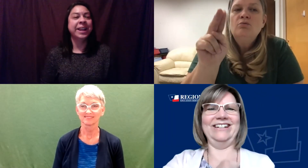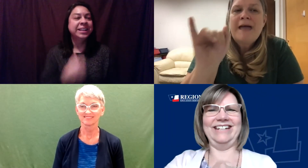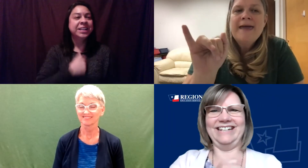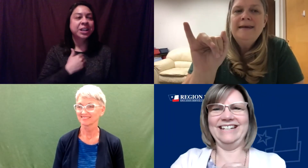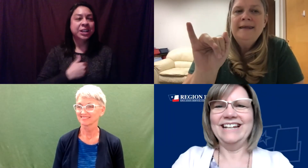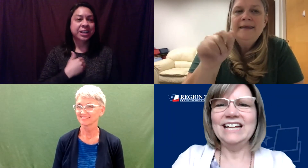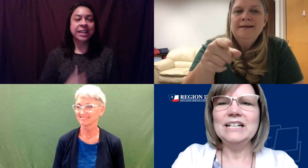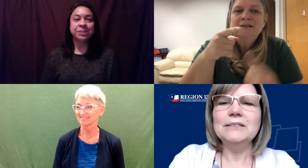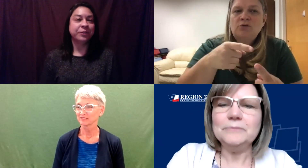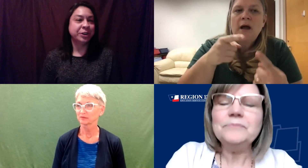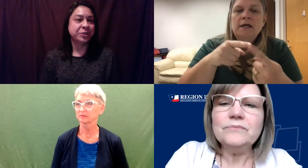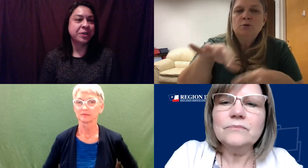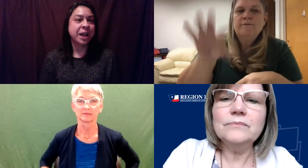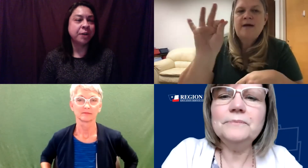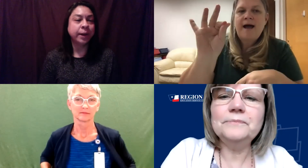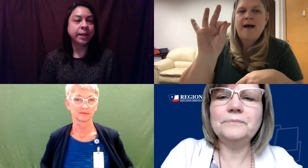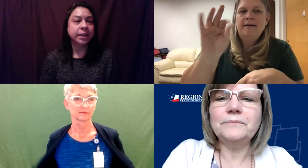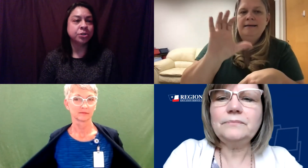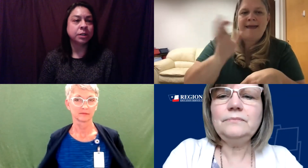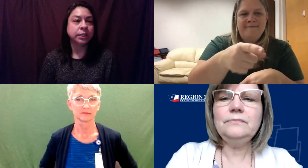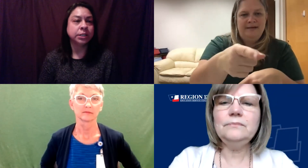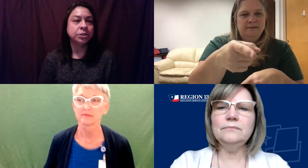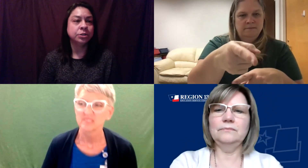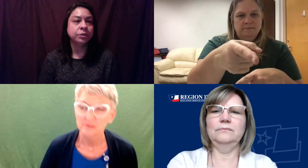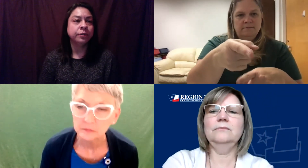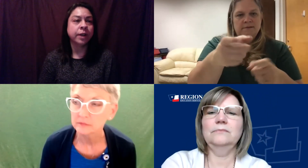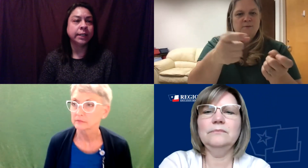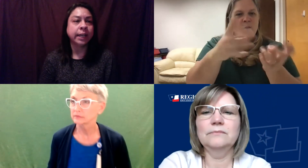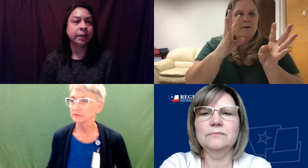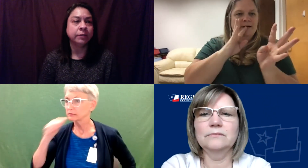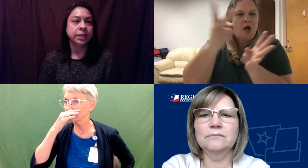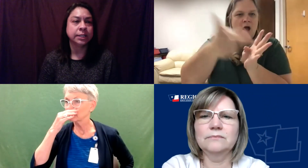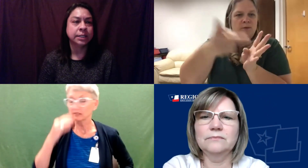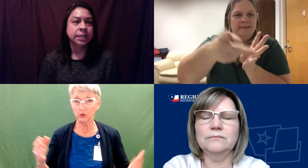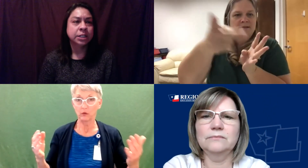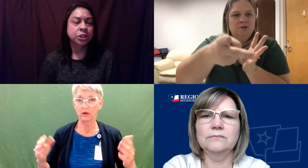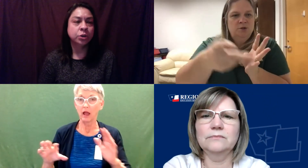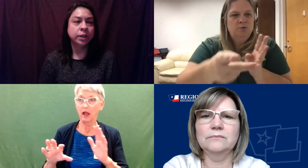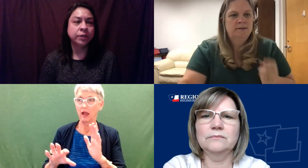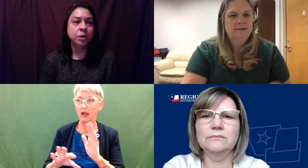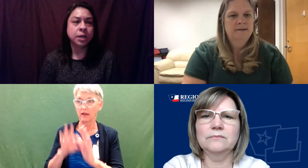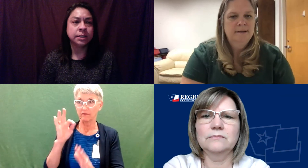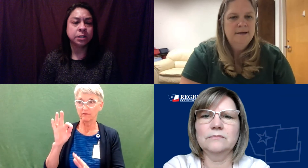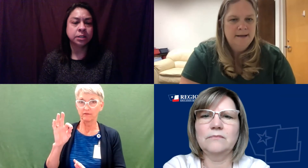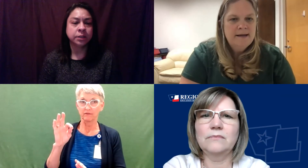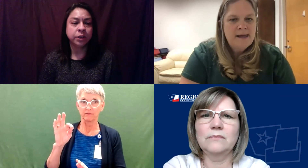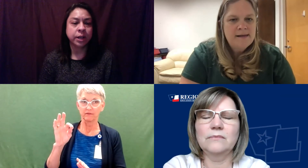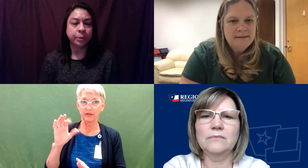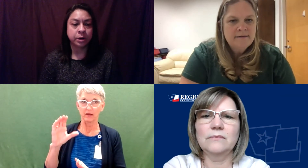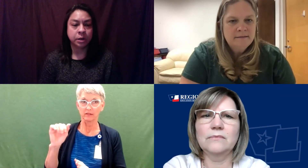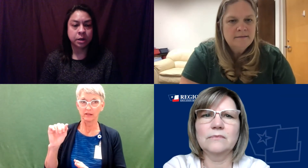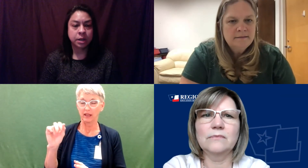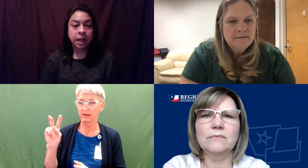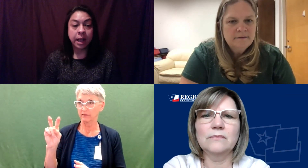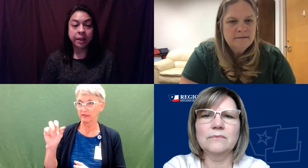Okay. Sorry. That's perfect. No, Randy is struggling to find Canvas. So if you guys could help